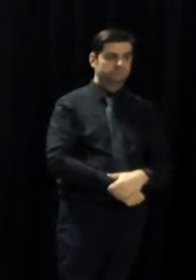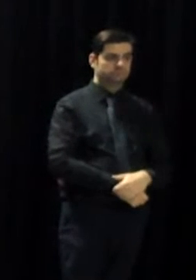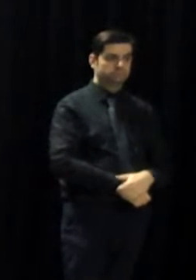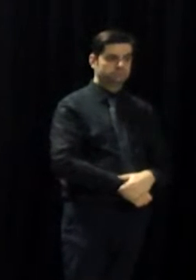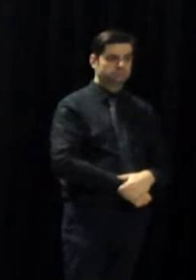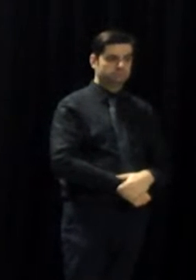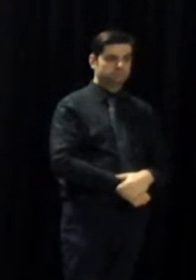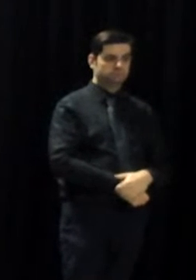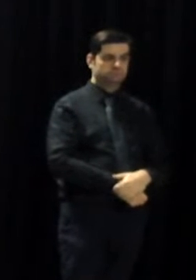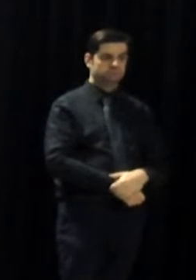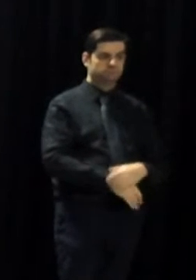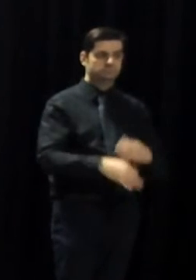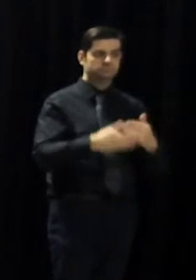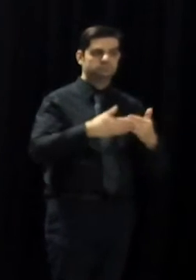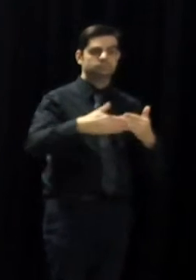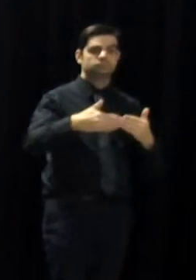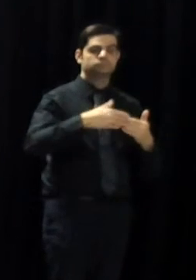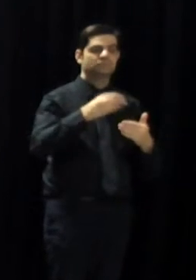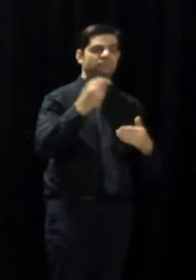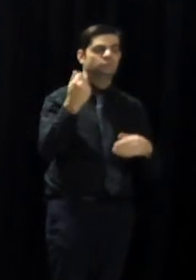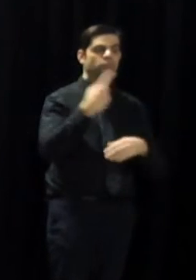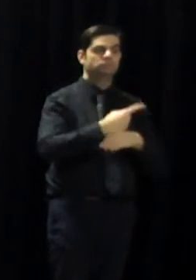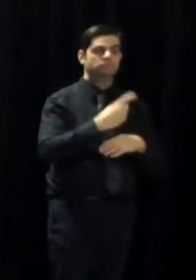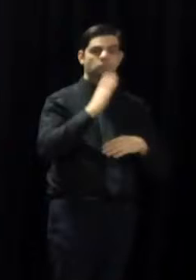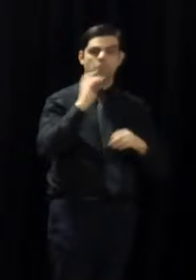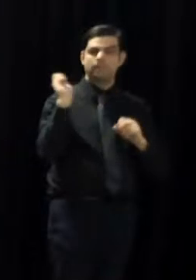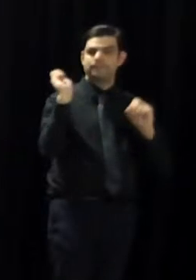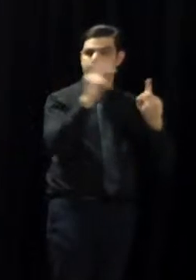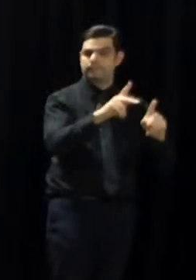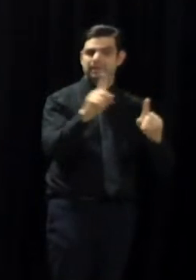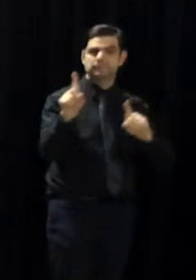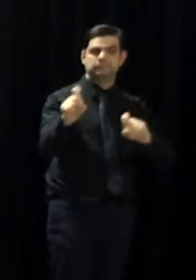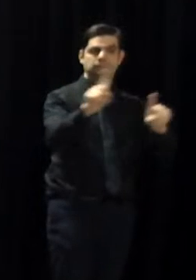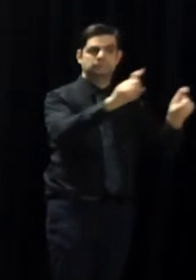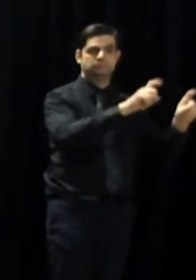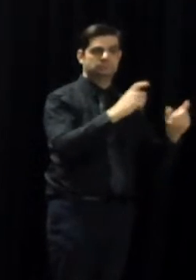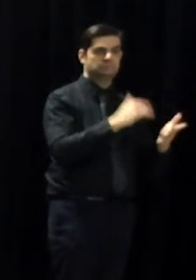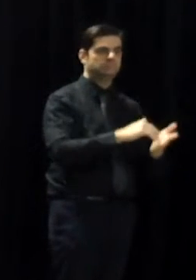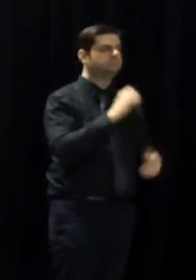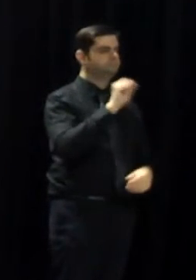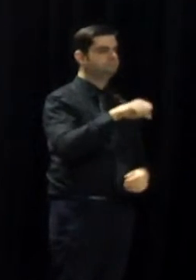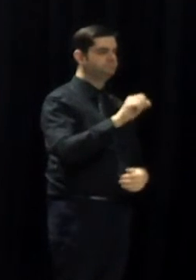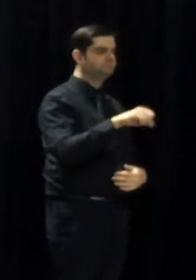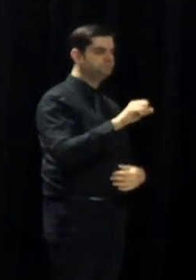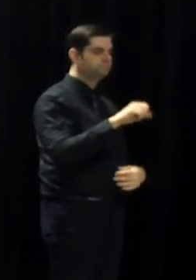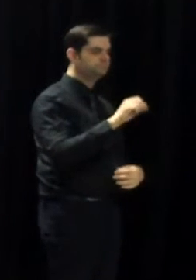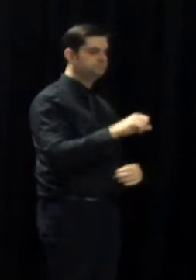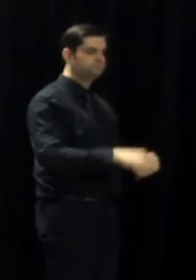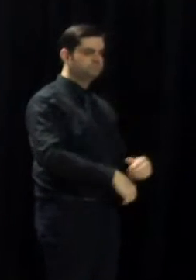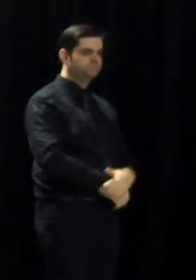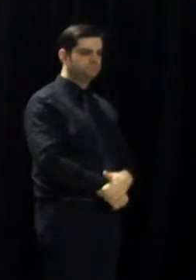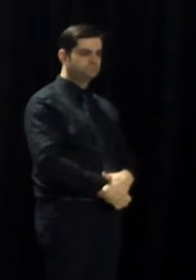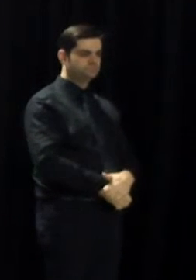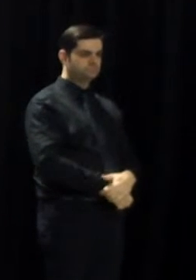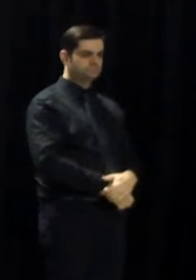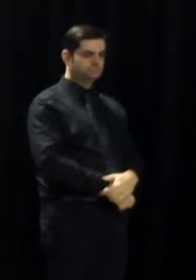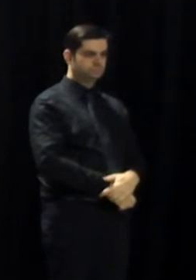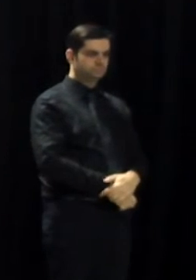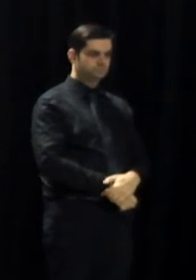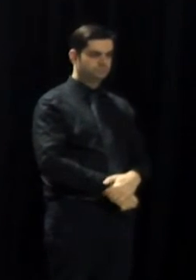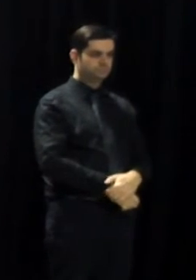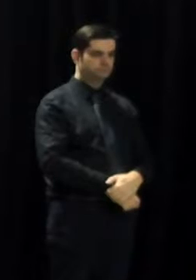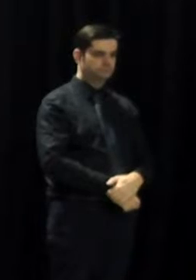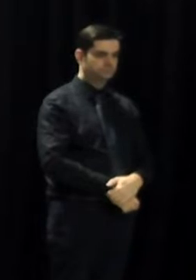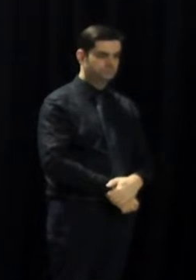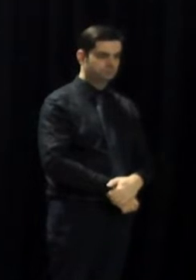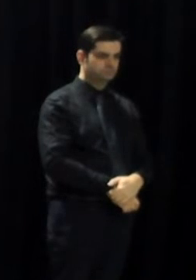same spot next week for everybody else. And this is the type of community where the residents aren't stuck in a room, for lack of Correct. a better term. They're living lives.